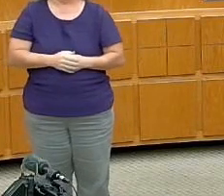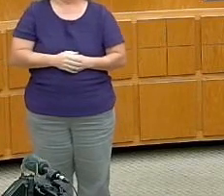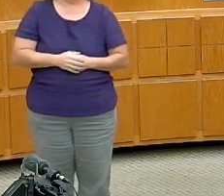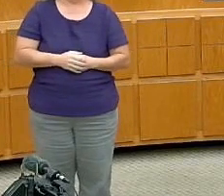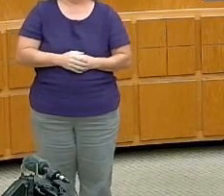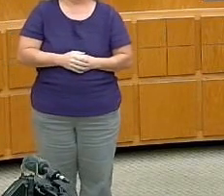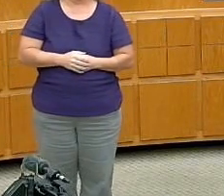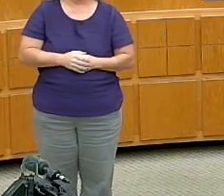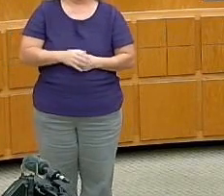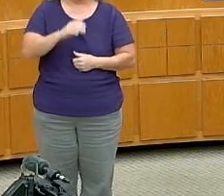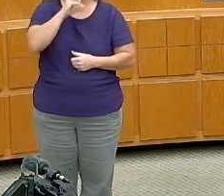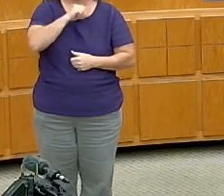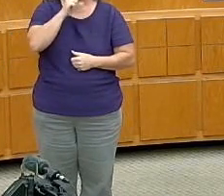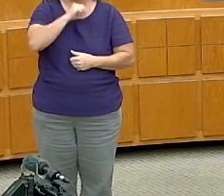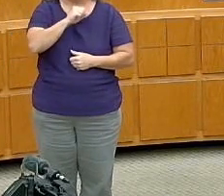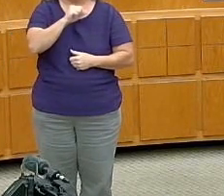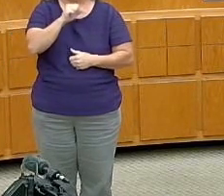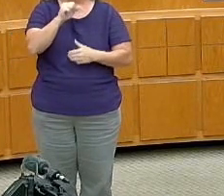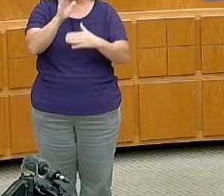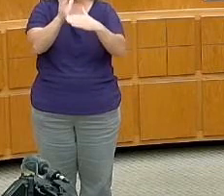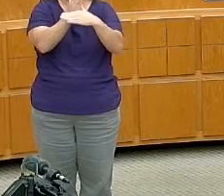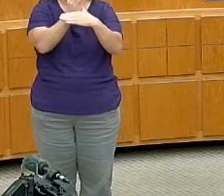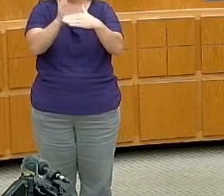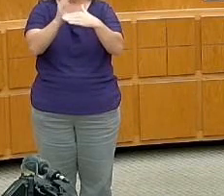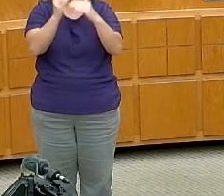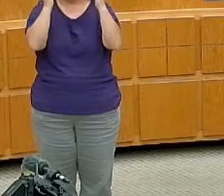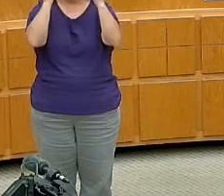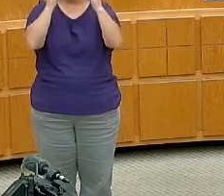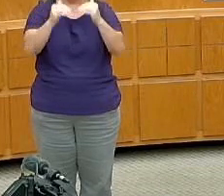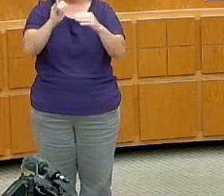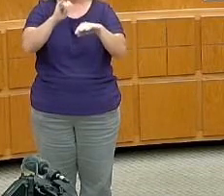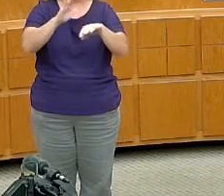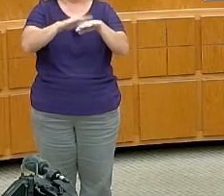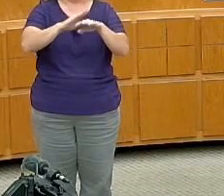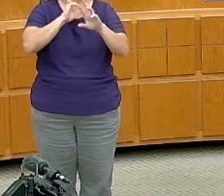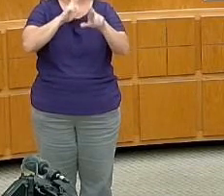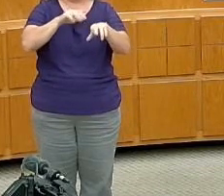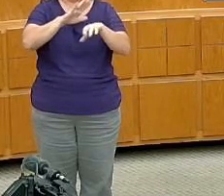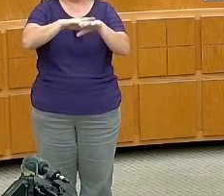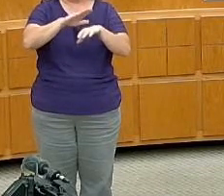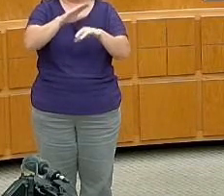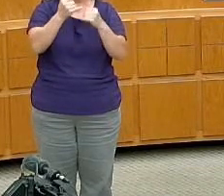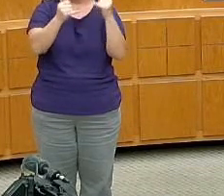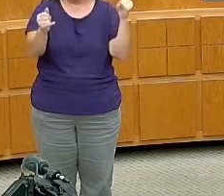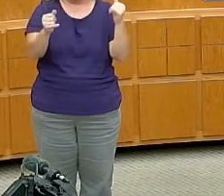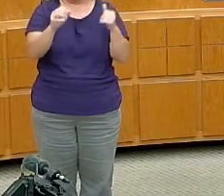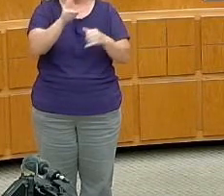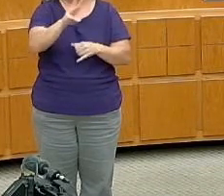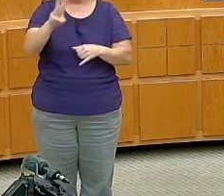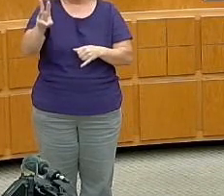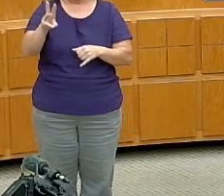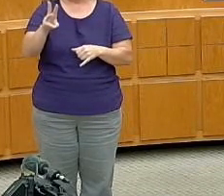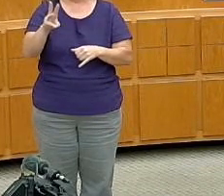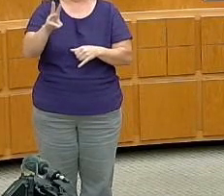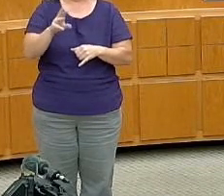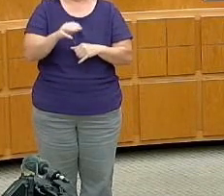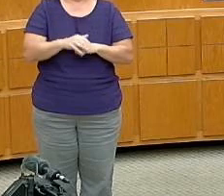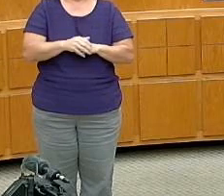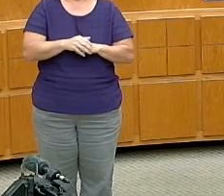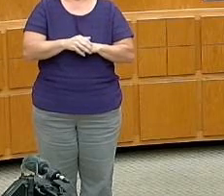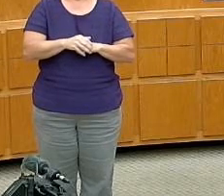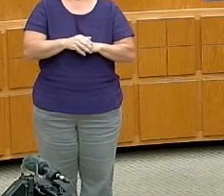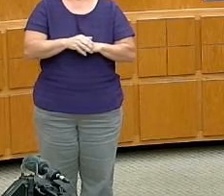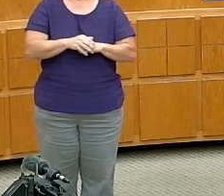age distribution. Our report that, by the way, is available online and in an interactive format as well